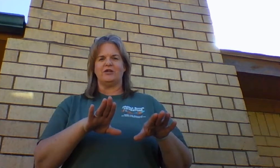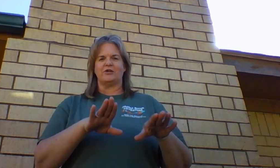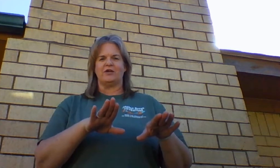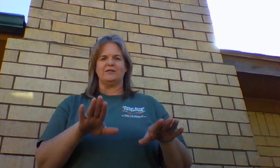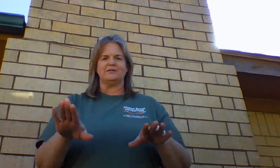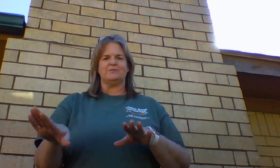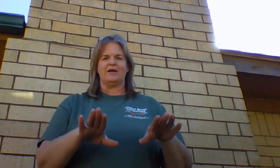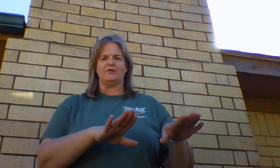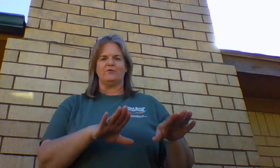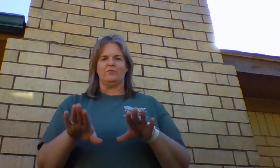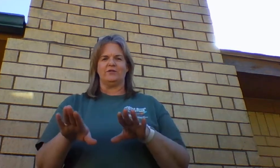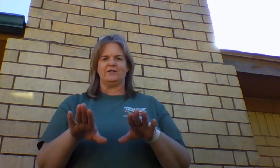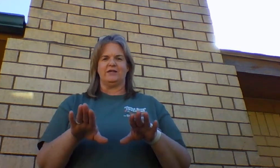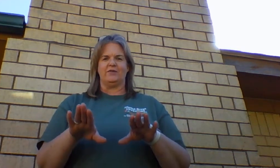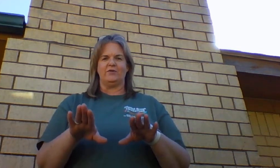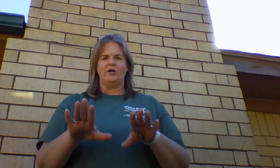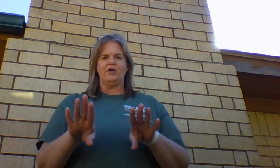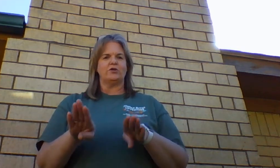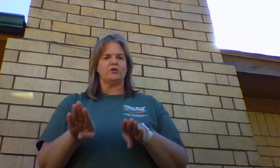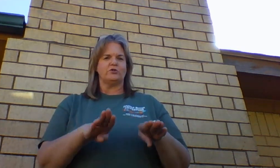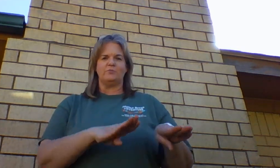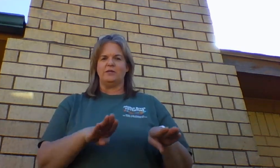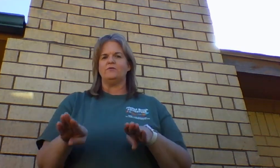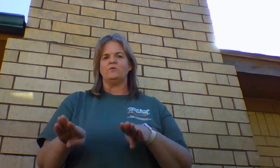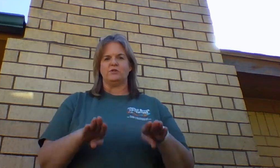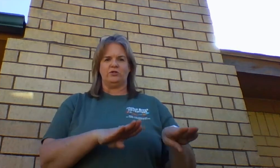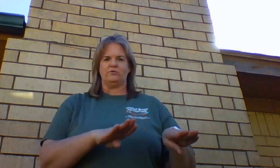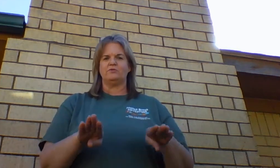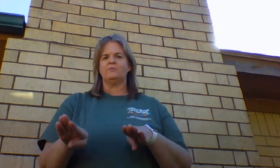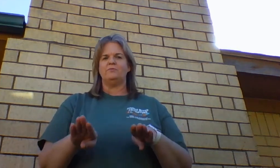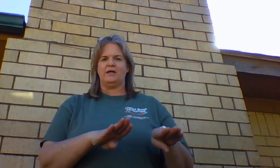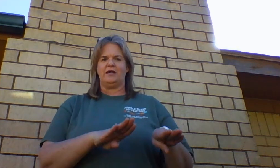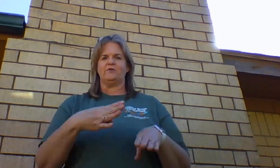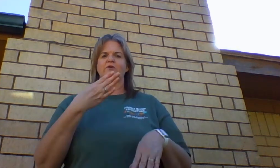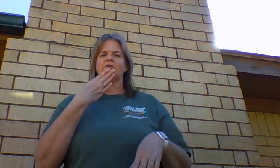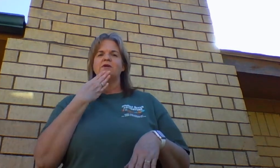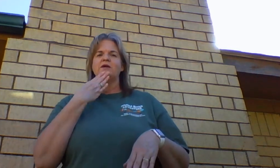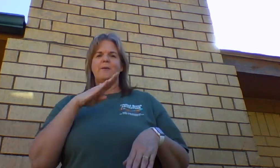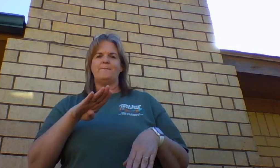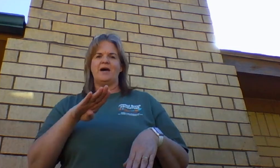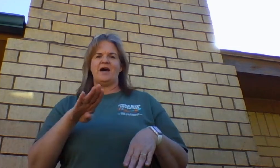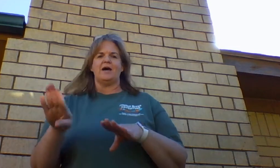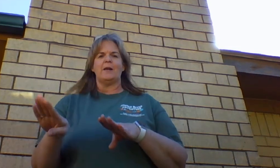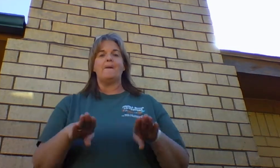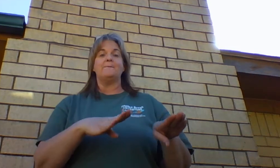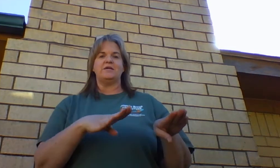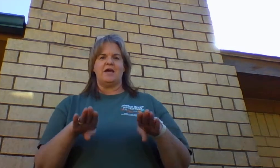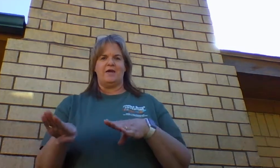our hands back and forth together. You could do the B if you want to. Behavior, bad